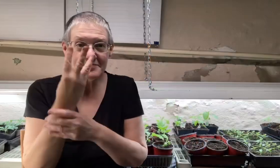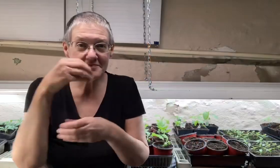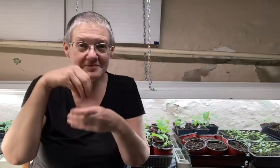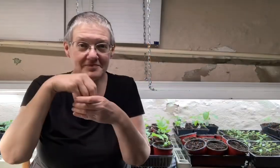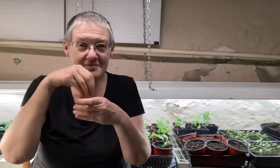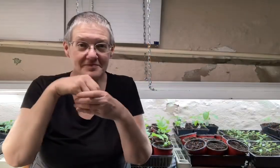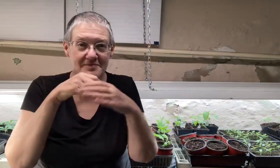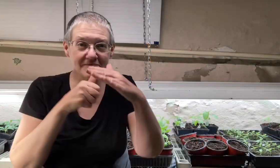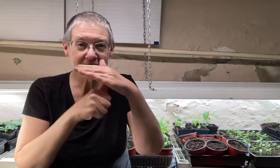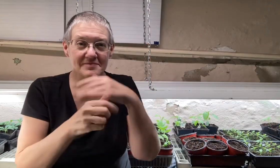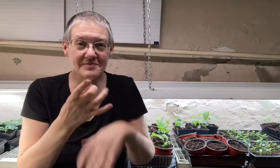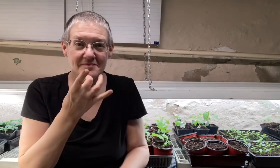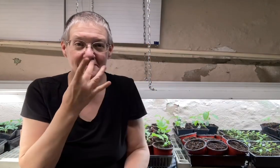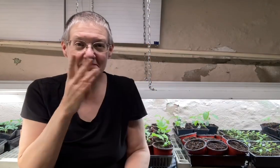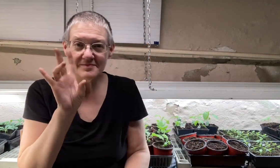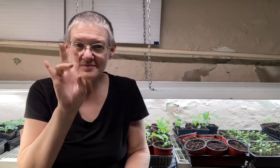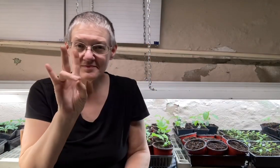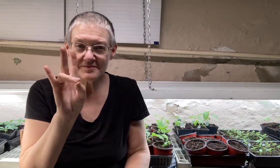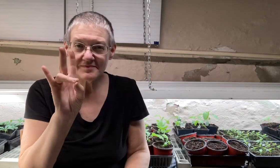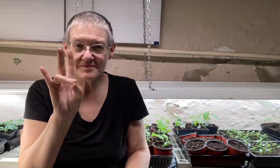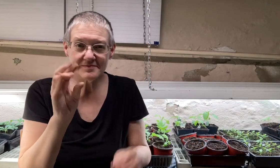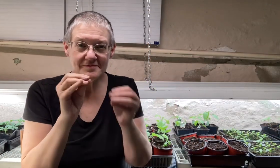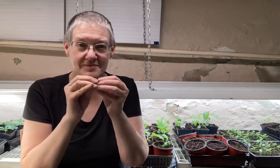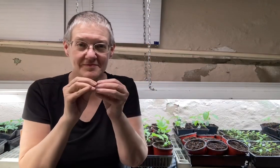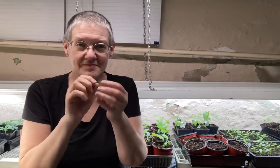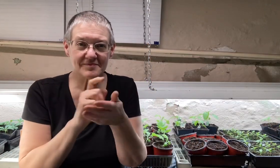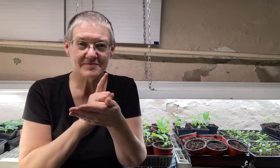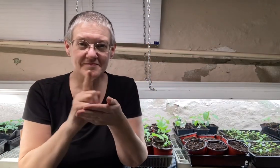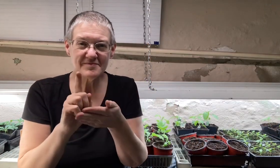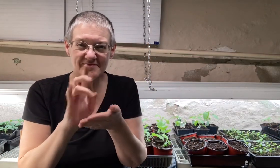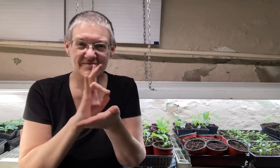Now they're going to grow inside under lights for 7 more weeks.